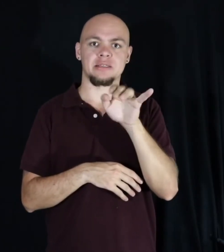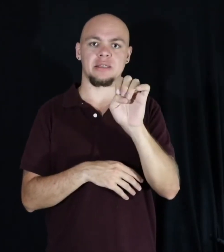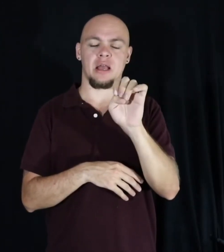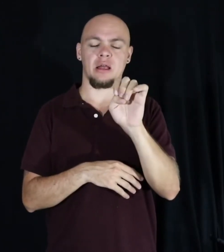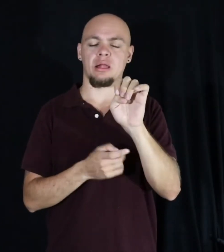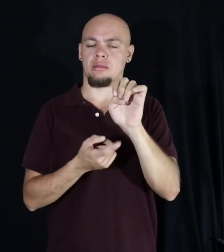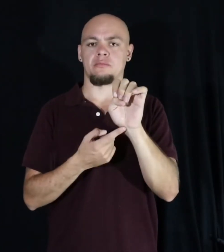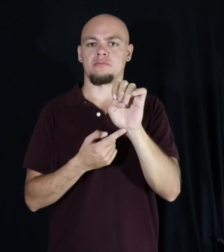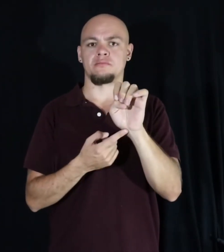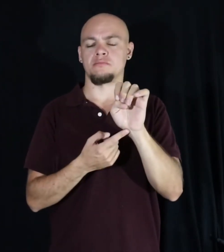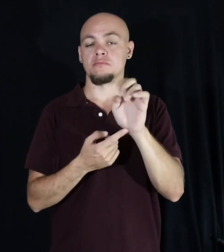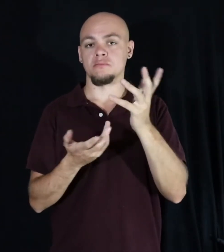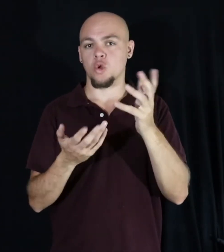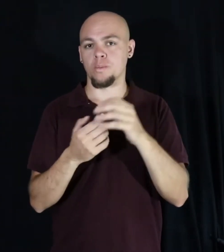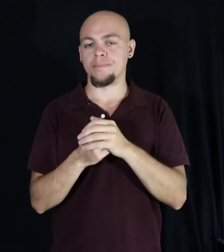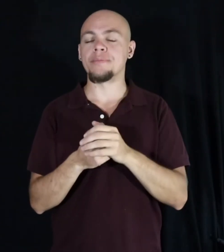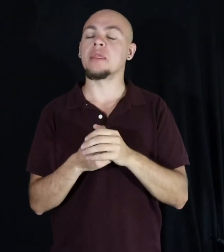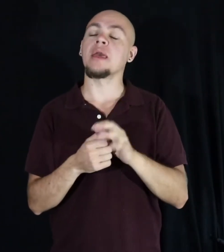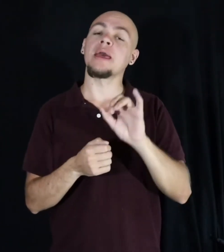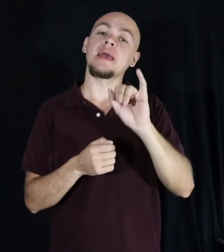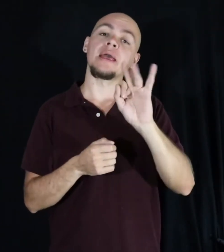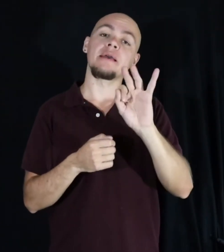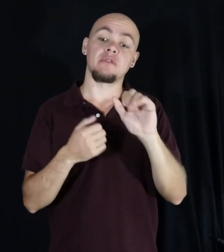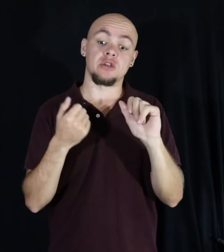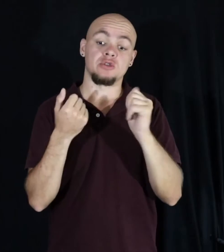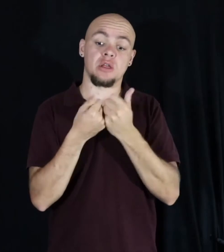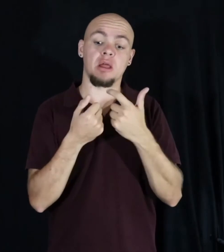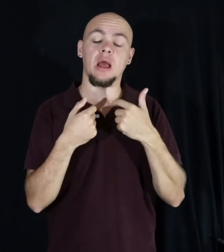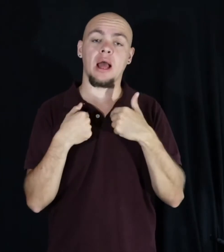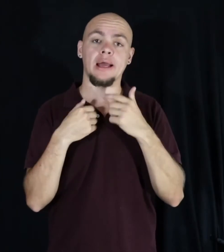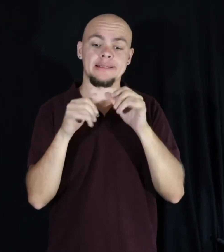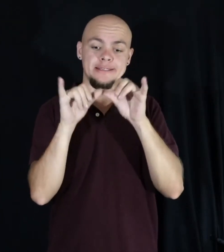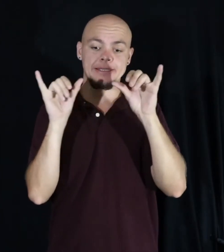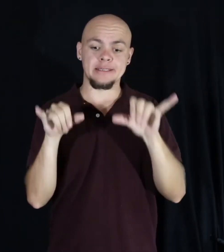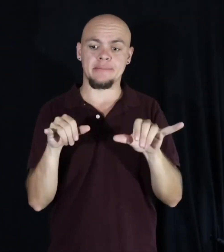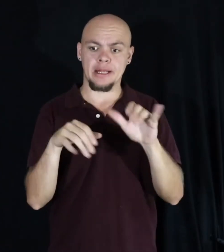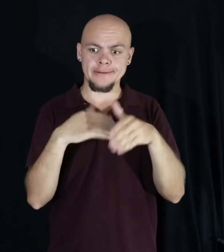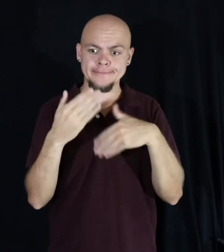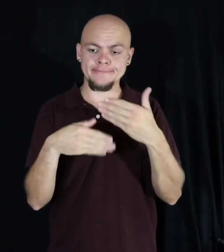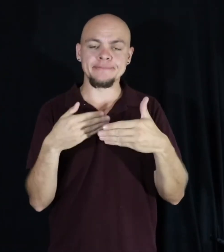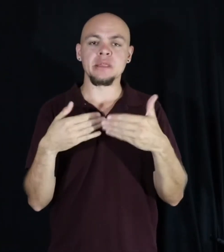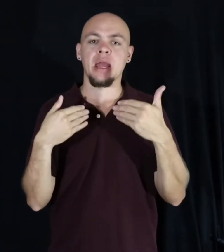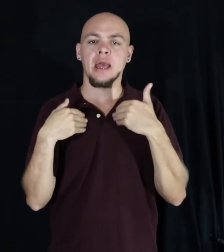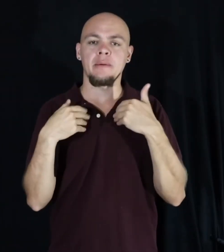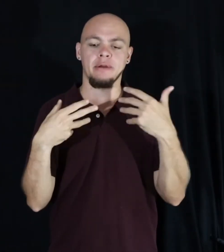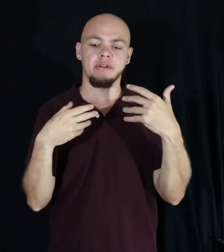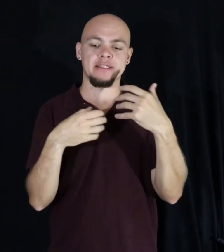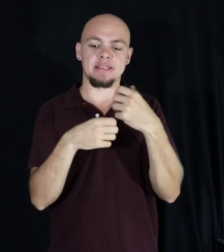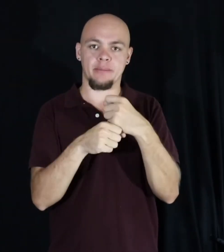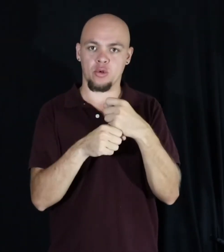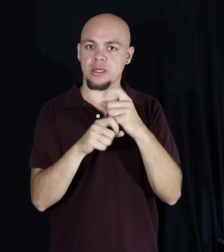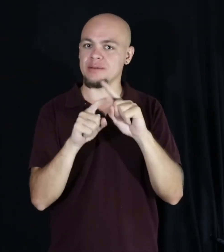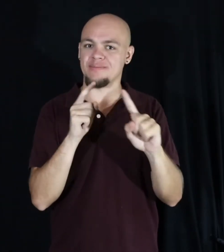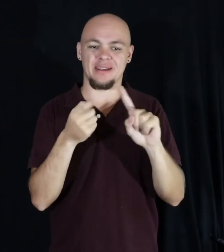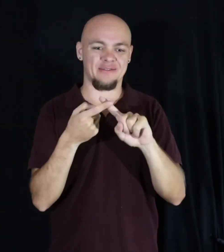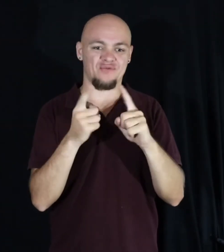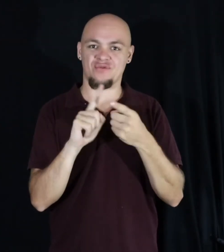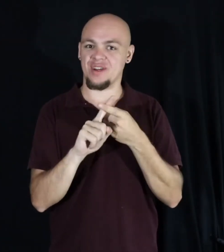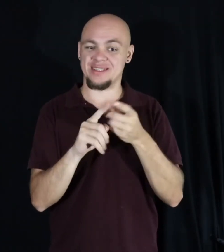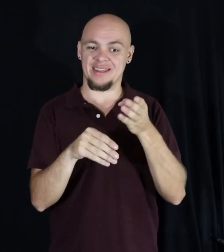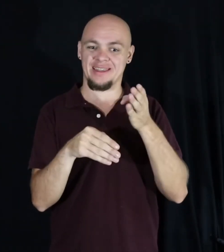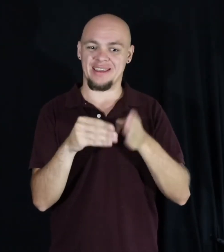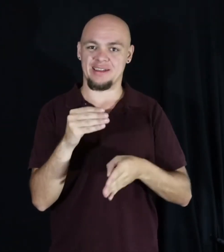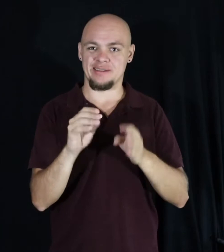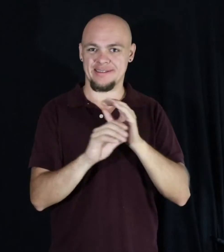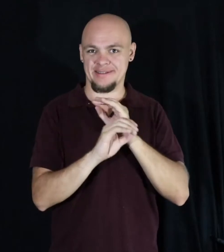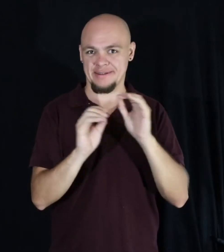Now, the challenge here is, if I try to systematically do this, I would probably end up with a lot of summaries, but not with many friends in the end. So